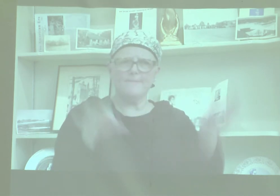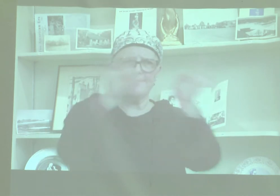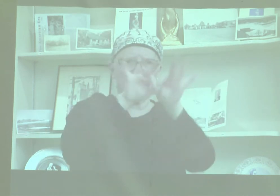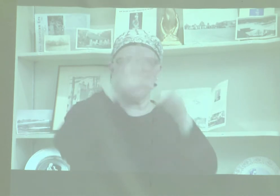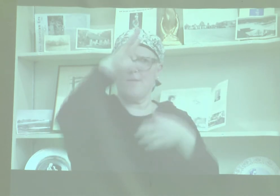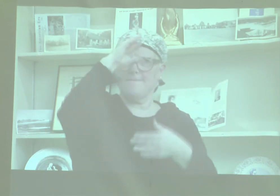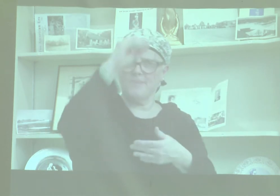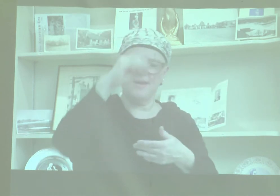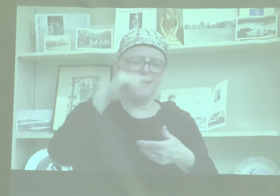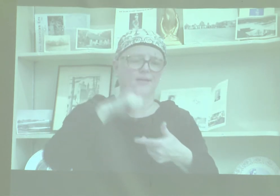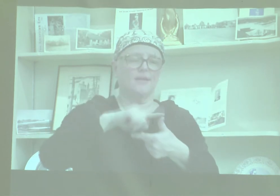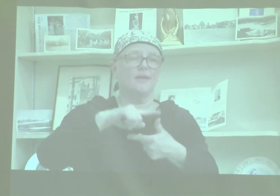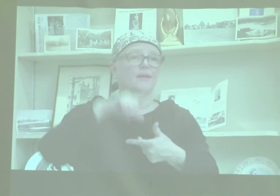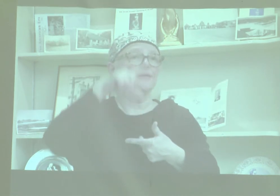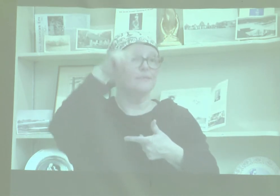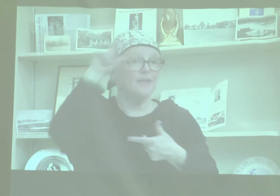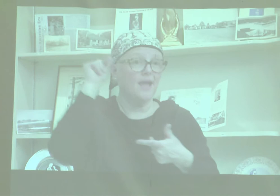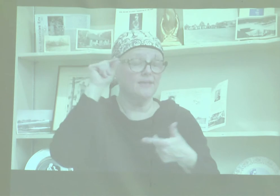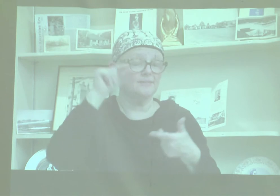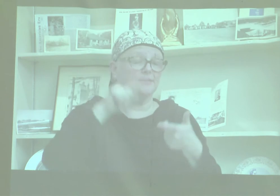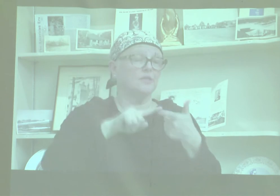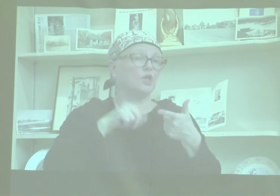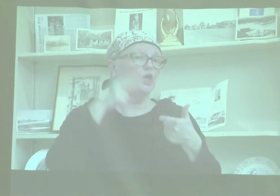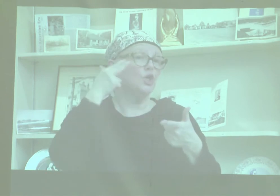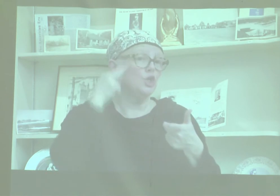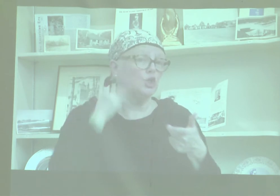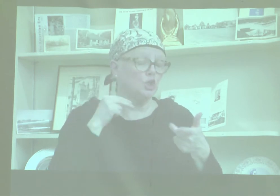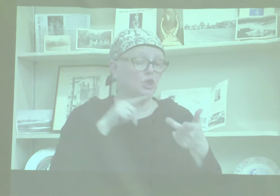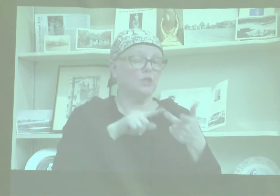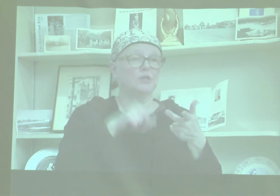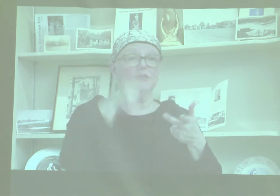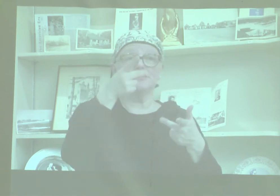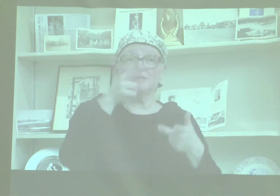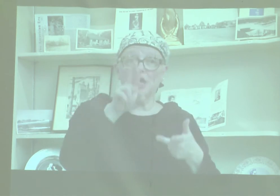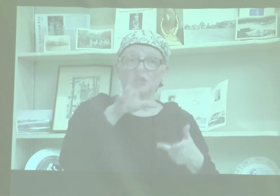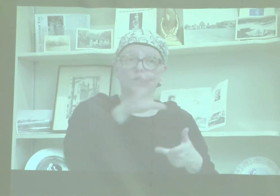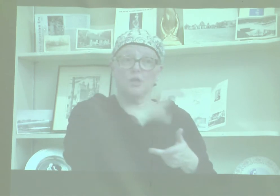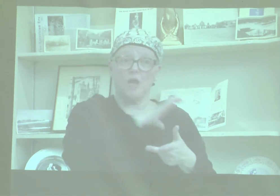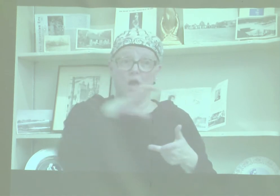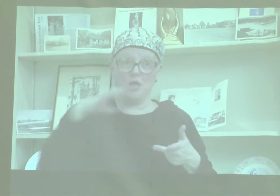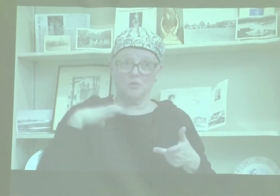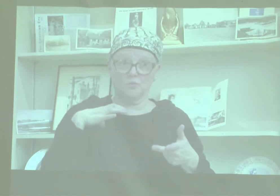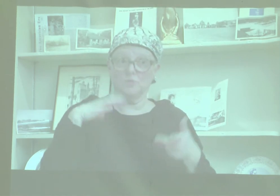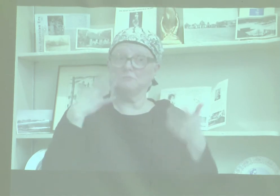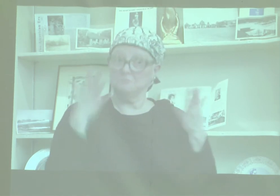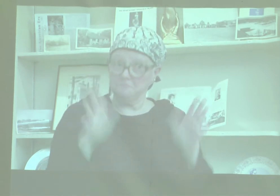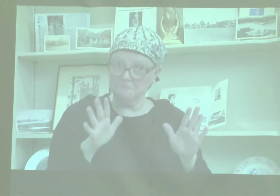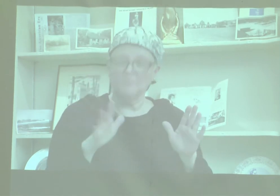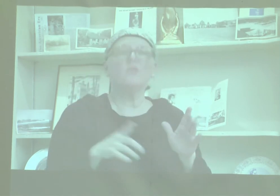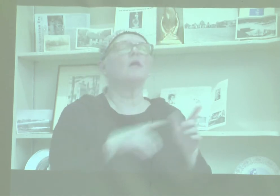we will be honoring three important men, Thomas Hopkins Gallaudet, Laurent Clerc, and Dr. Cogswell.